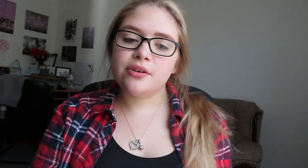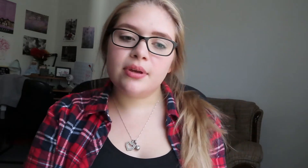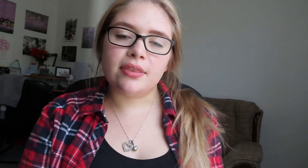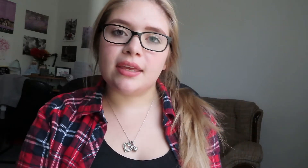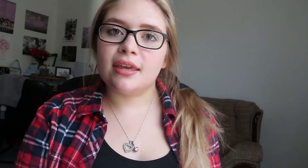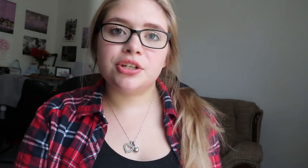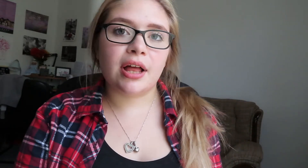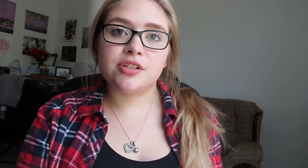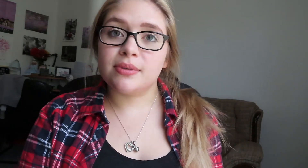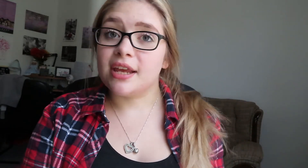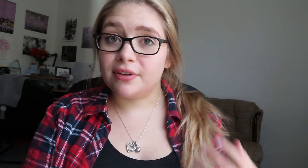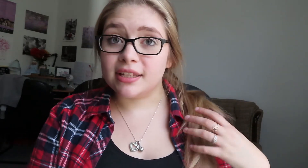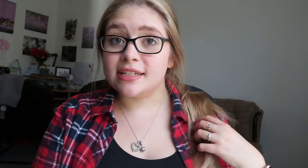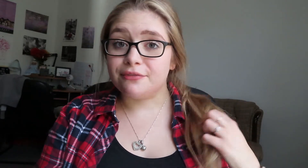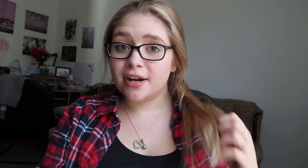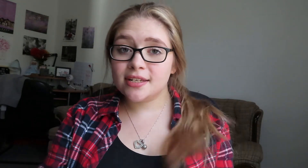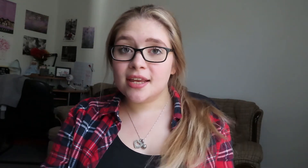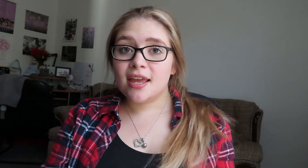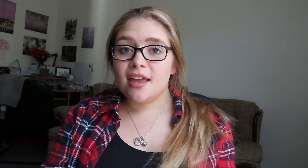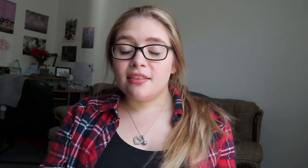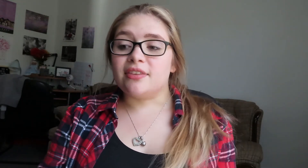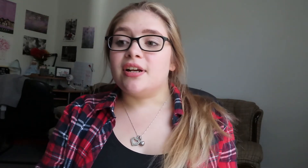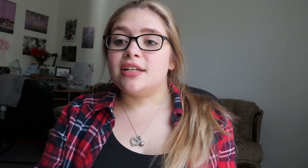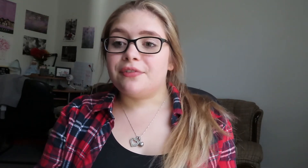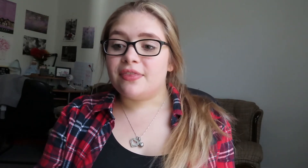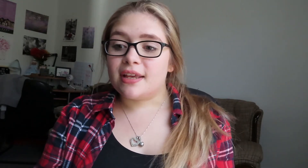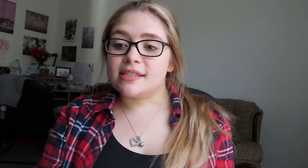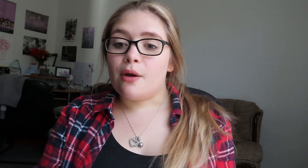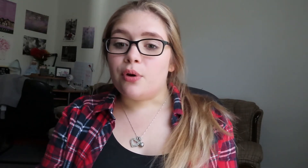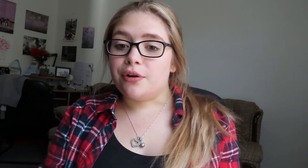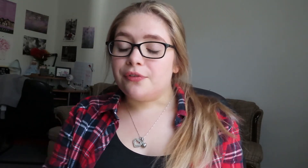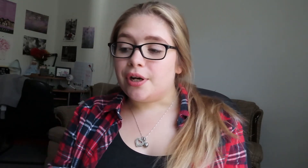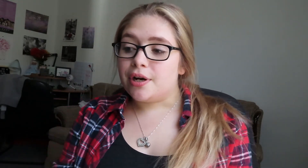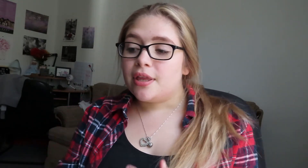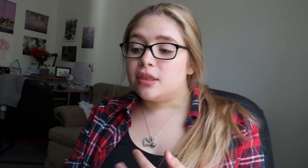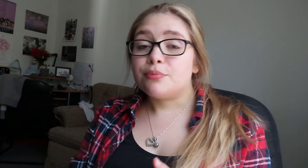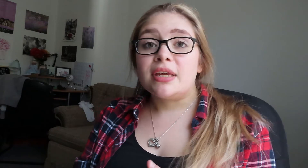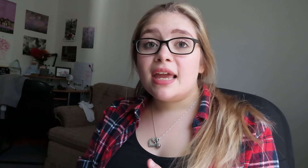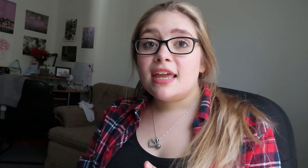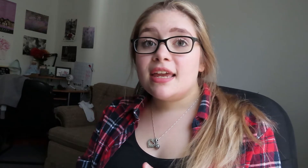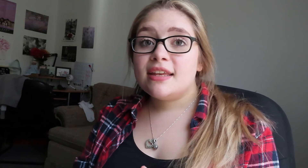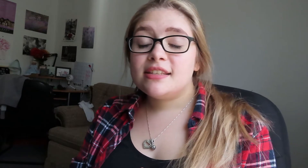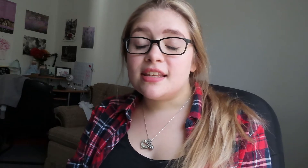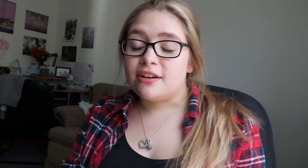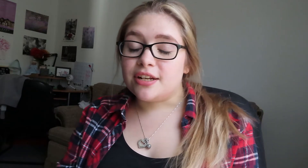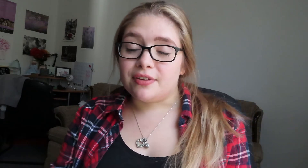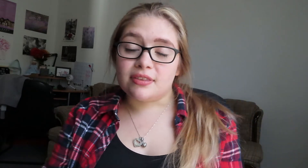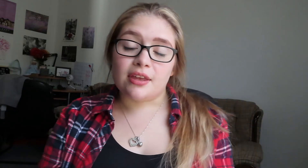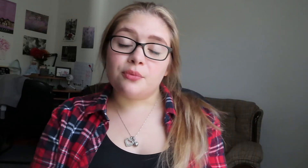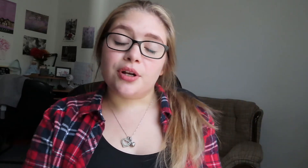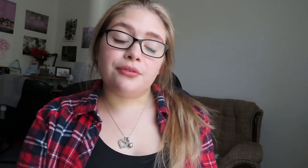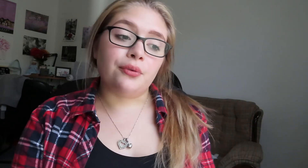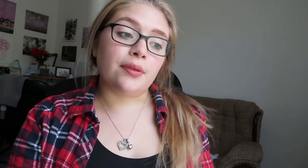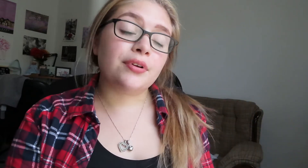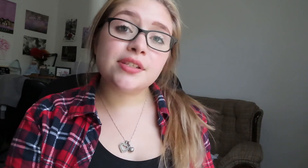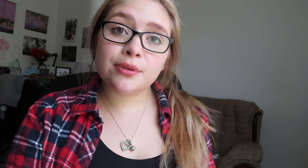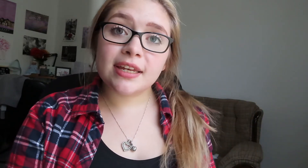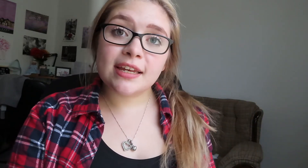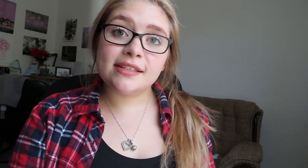do like each classroom is definitely different like there are different things that work for the pre-k kids and there are different things that work for the preschool kids